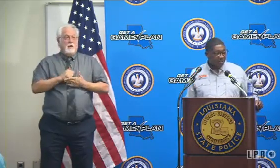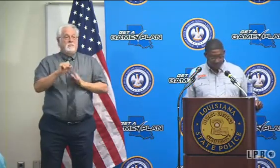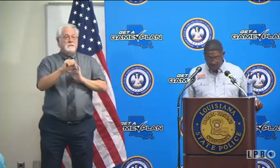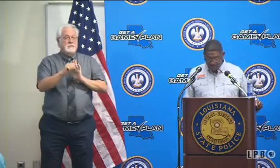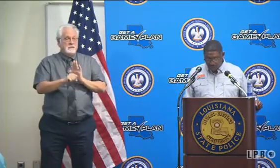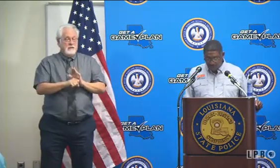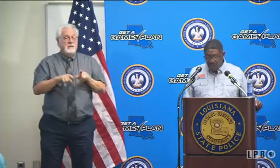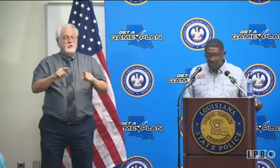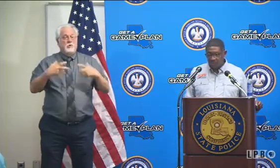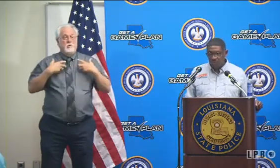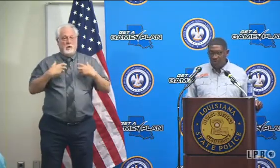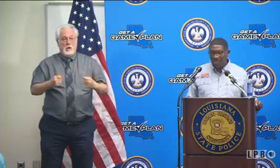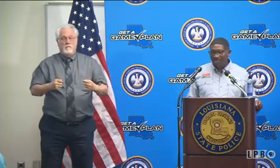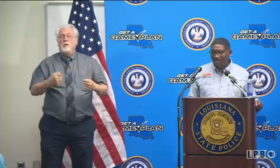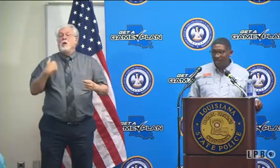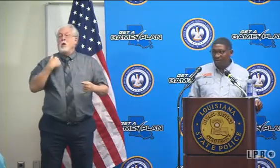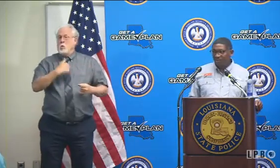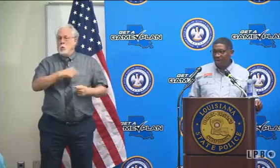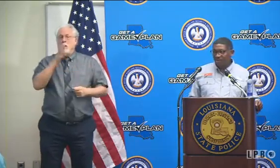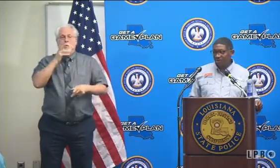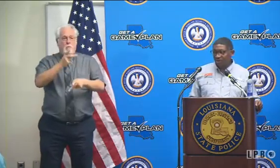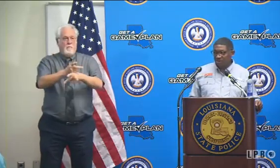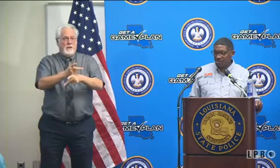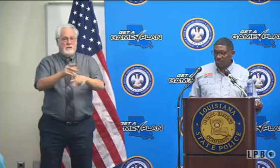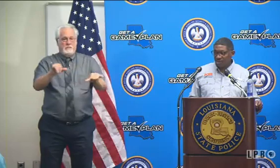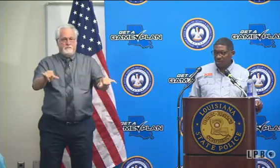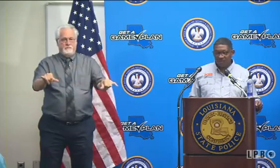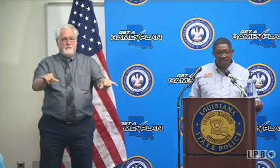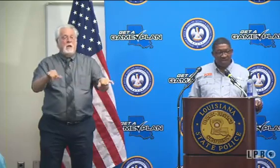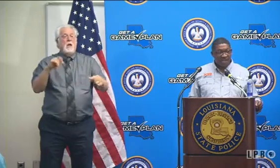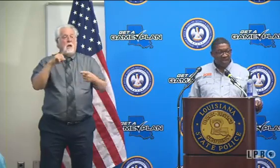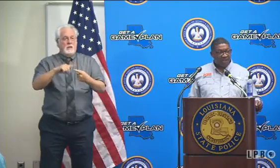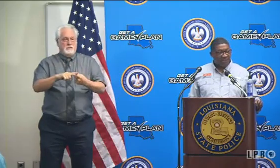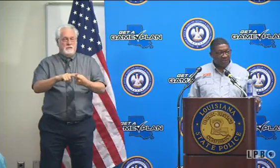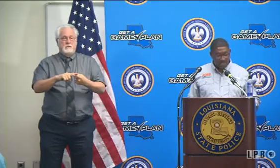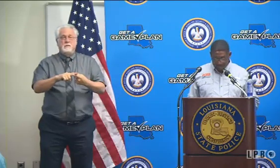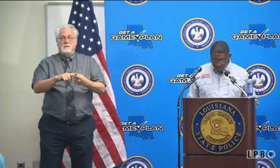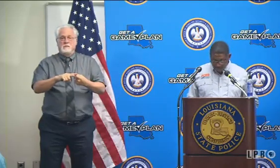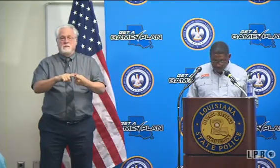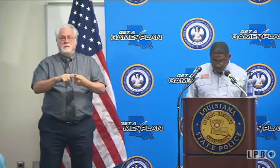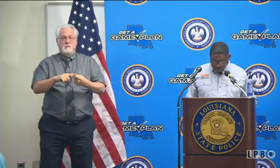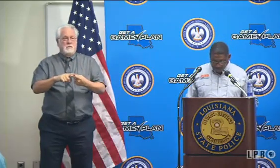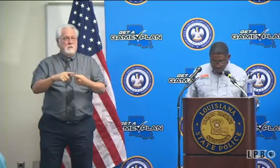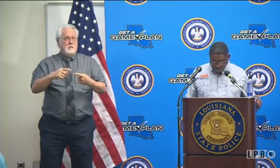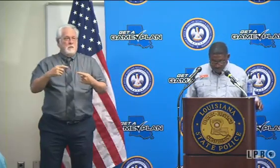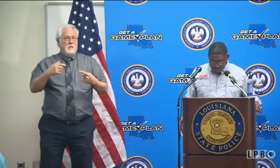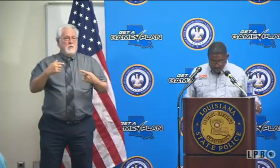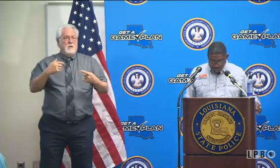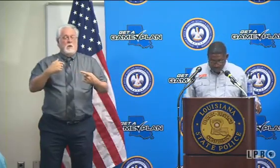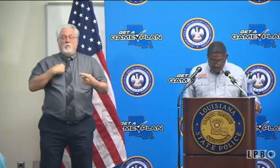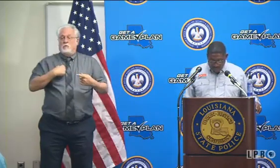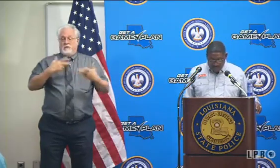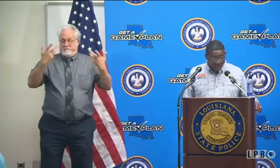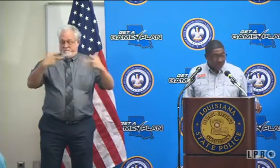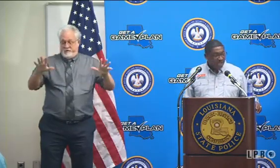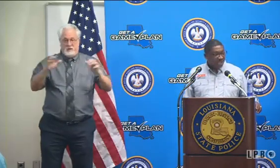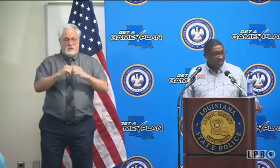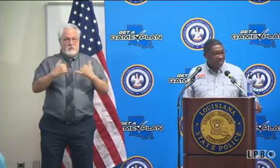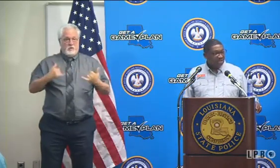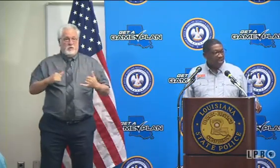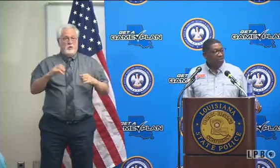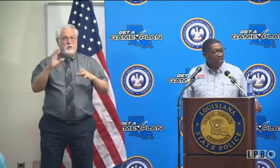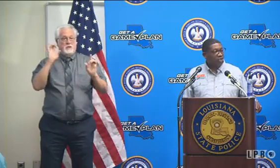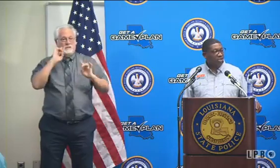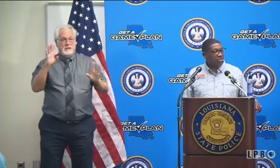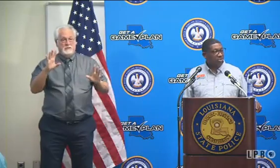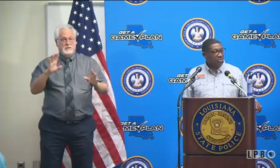in its recovery effort because we will maintain this posture until we have vacated the current disaster. Yesterday, I